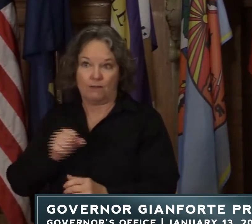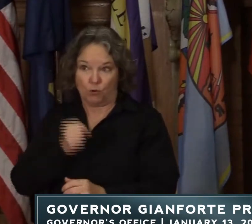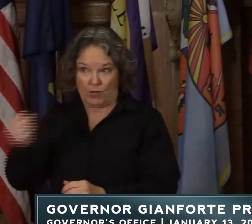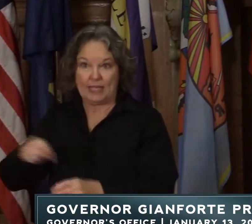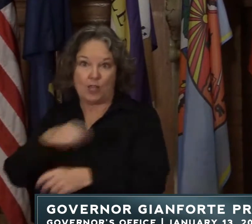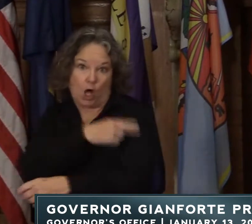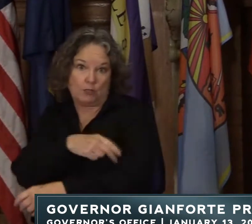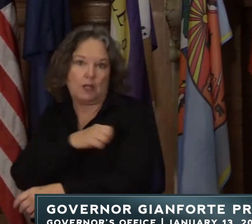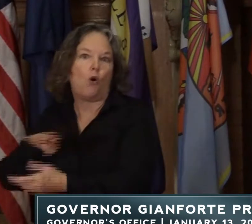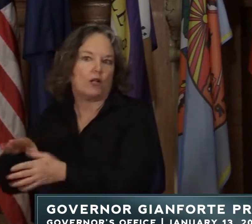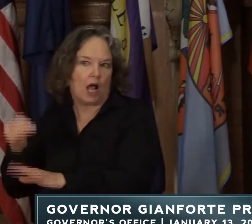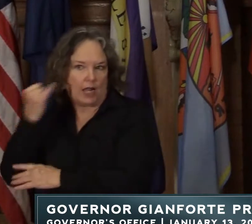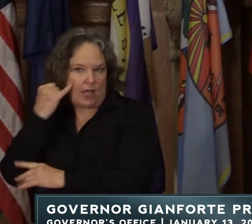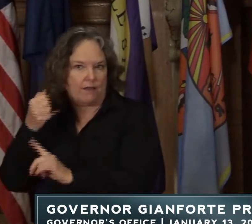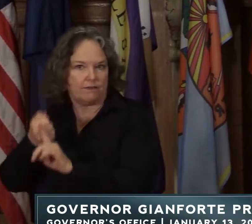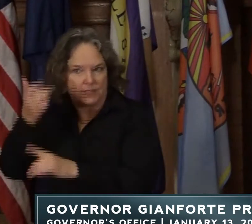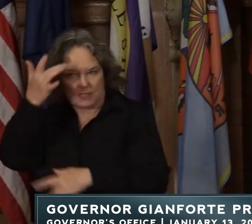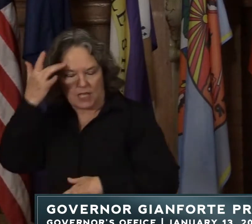virus.